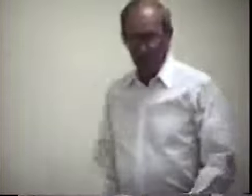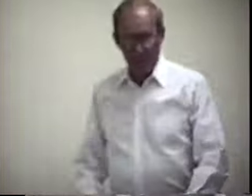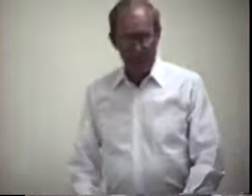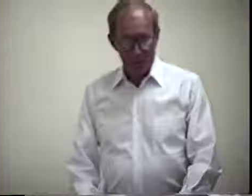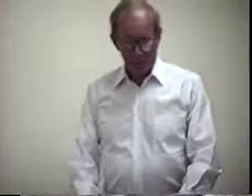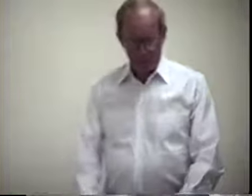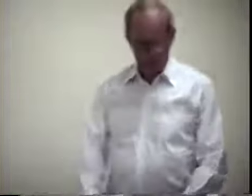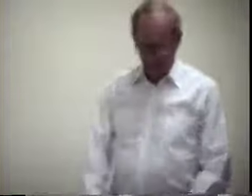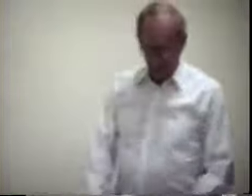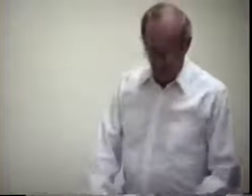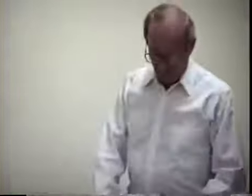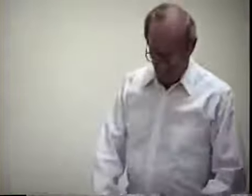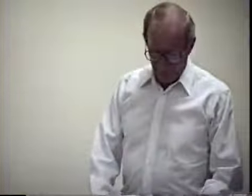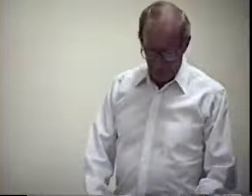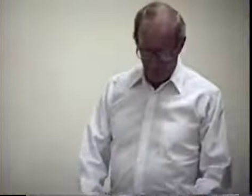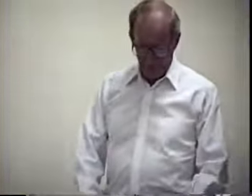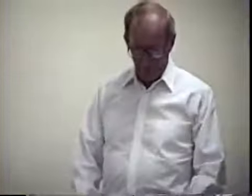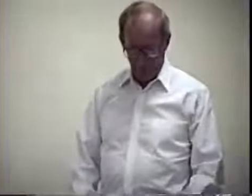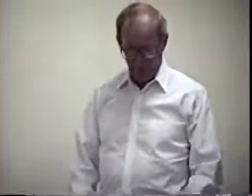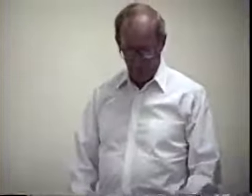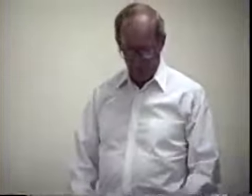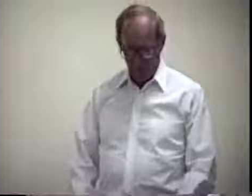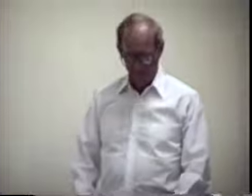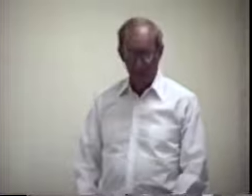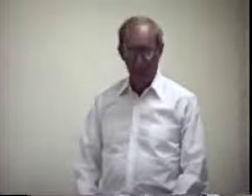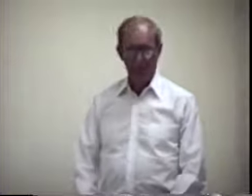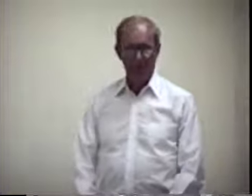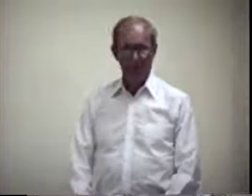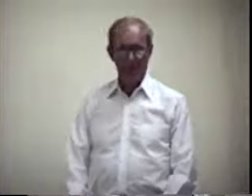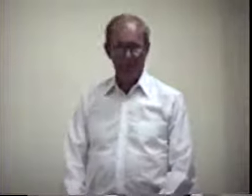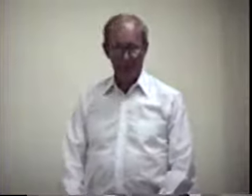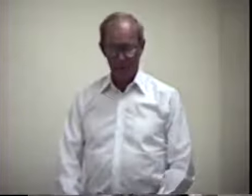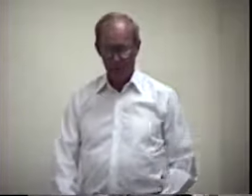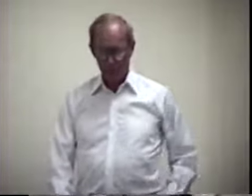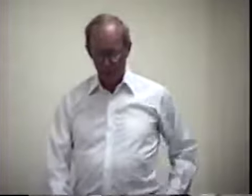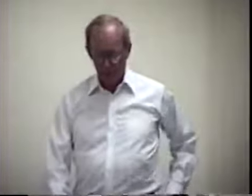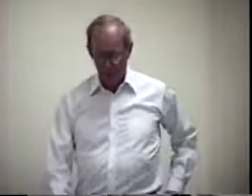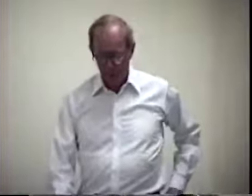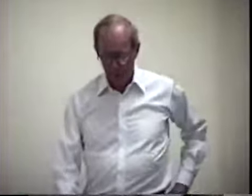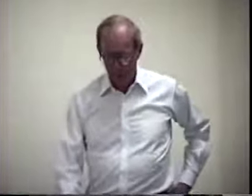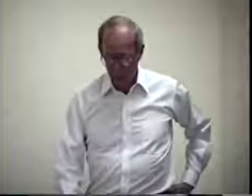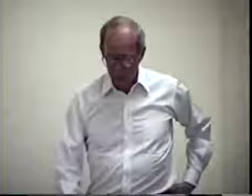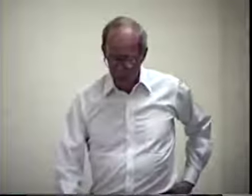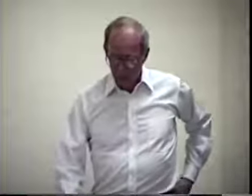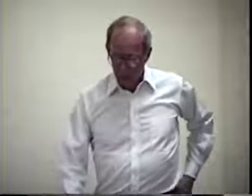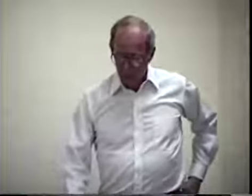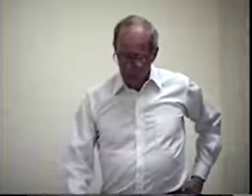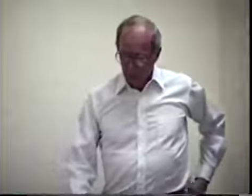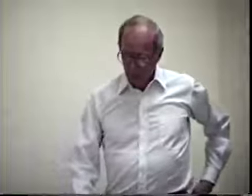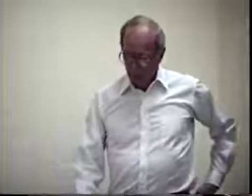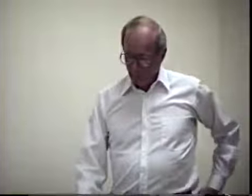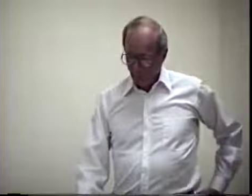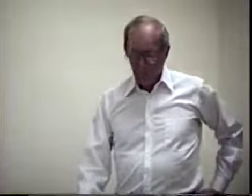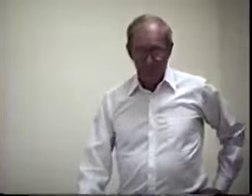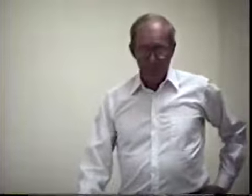My name is Jim Bonsell. I live here in Riverton. I have lived here in Riverton for the past 20 years. I am